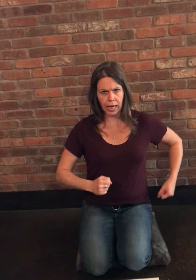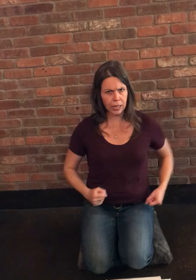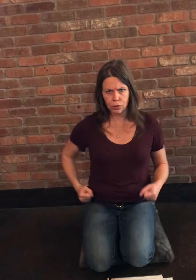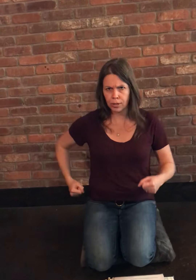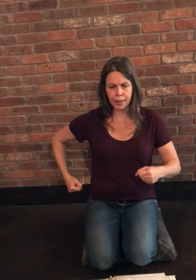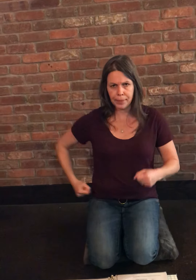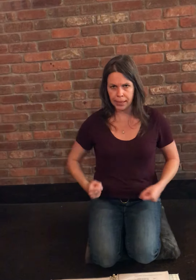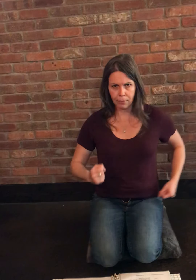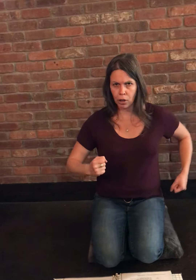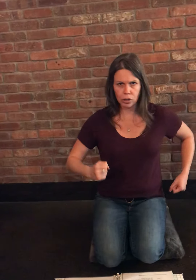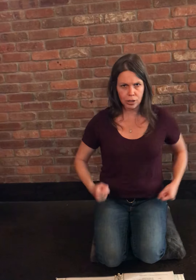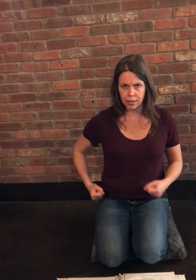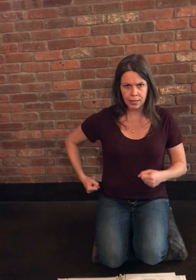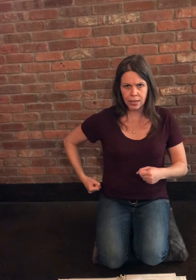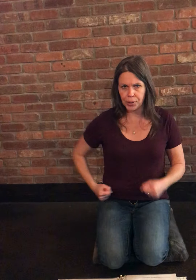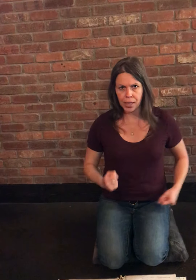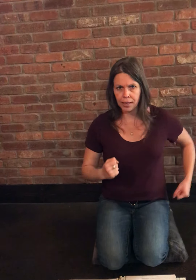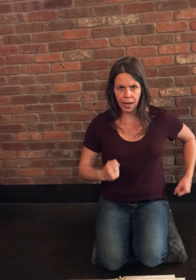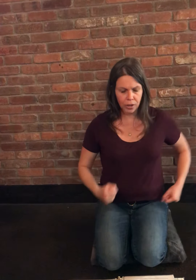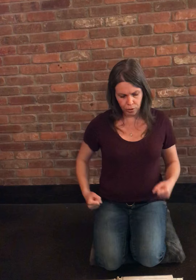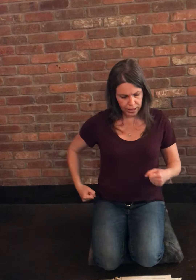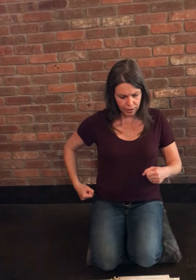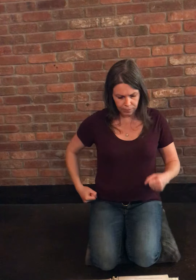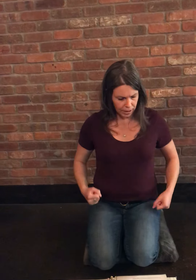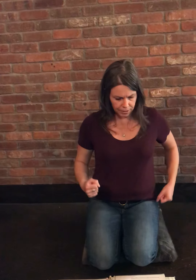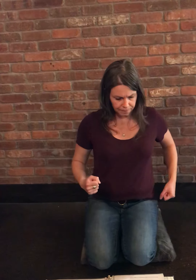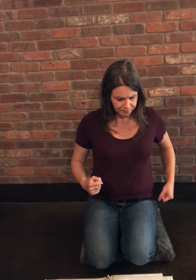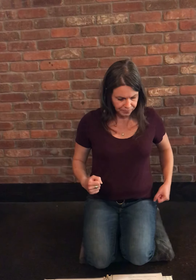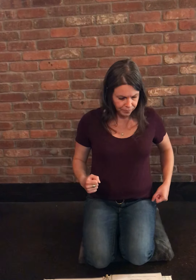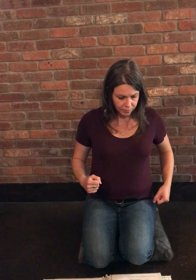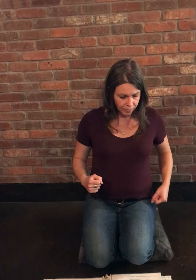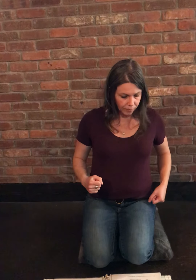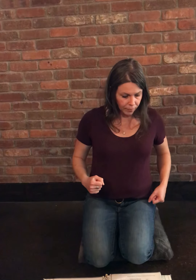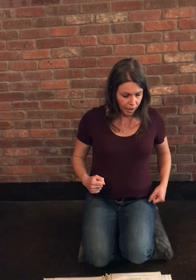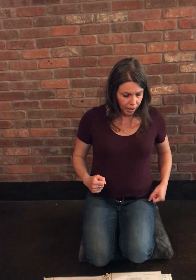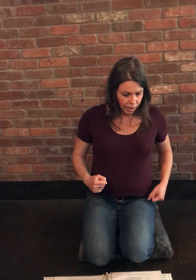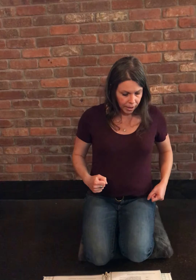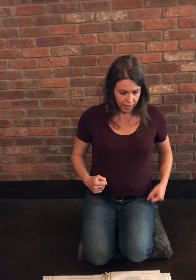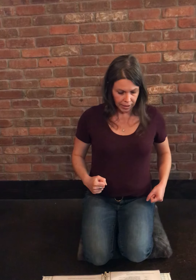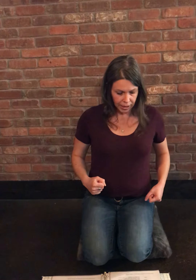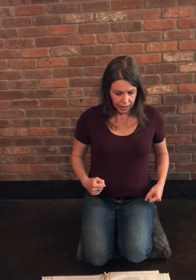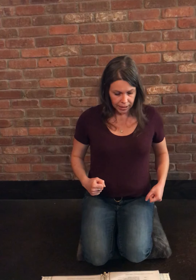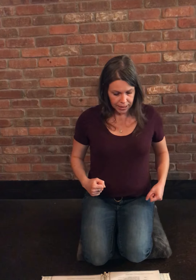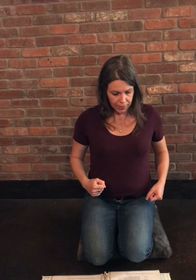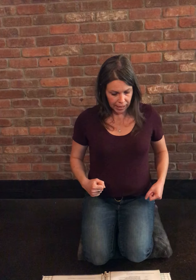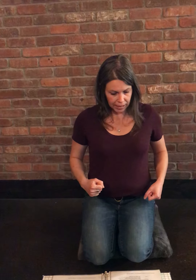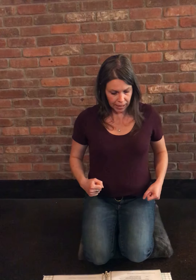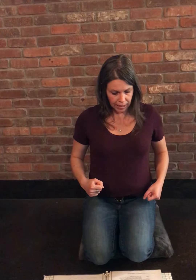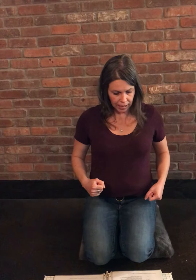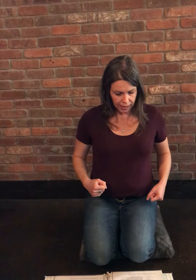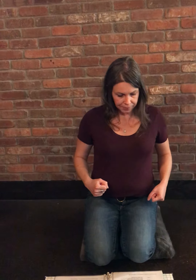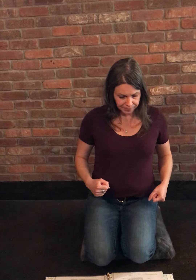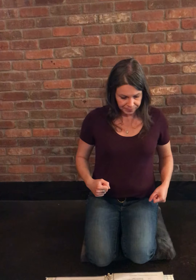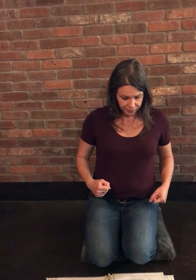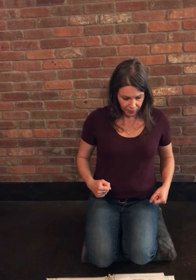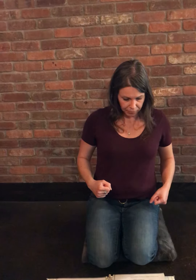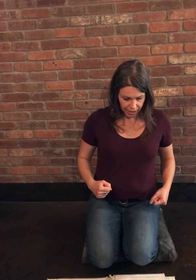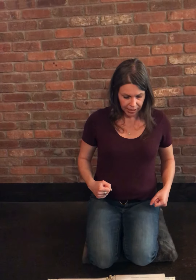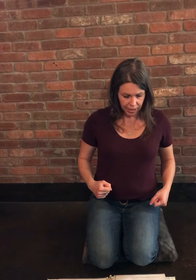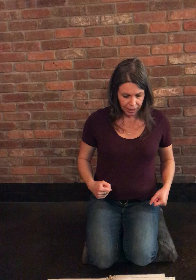kind of do like a mean march because they were kind of crazy mean. And England's Magna Carta. Magna Carta